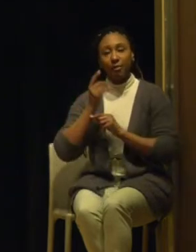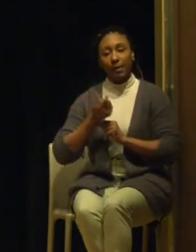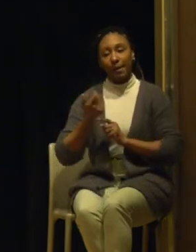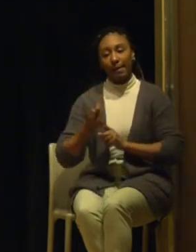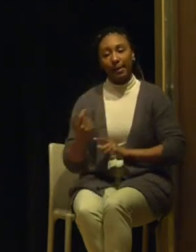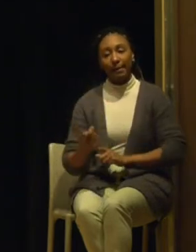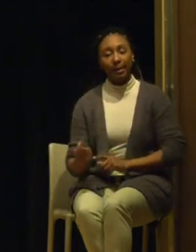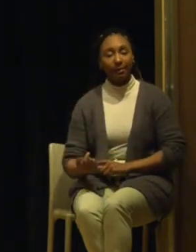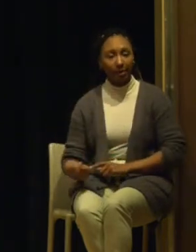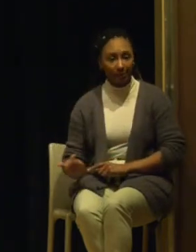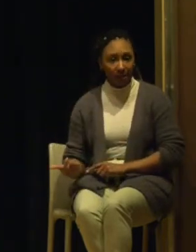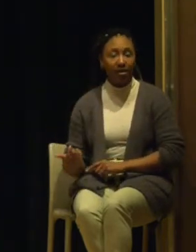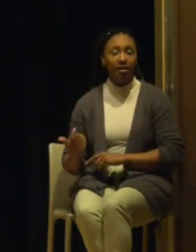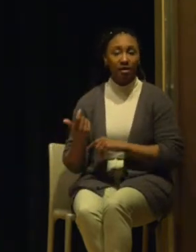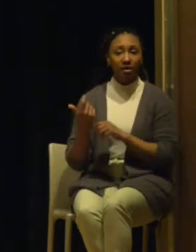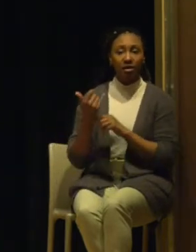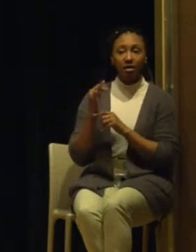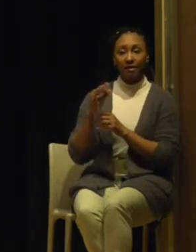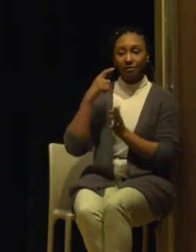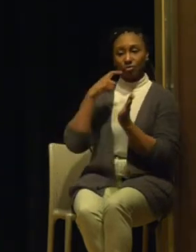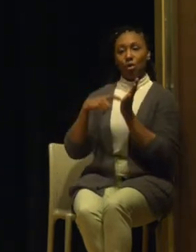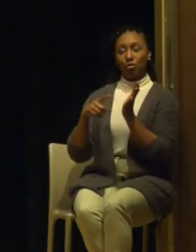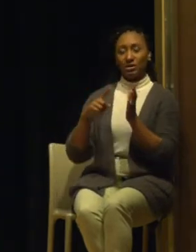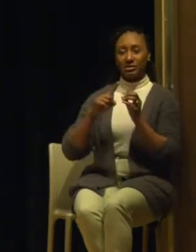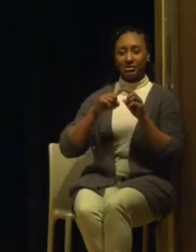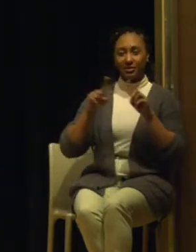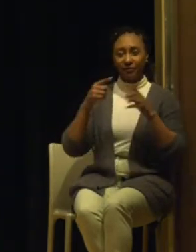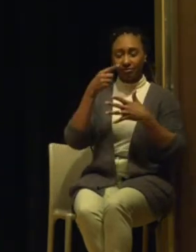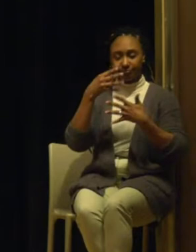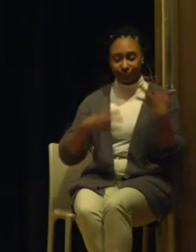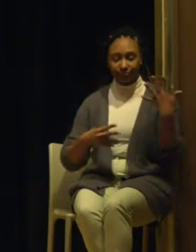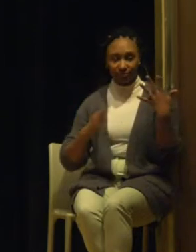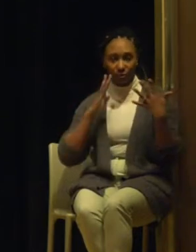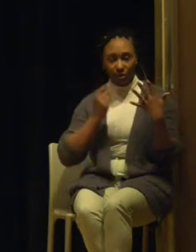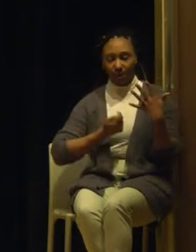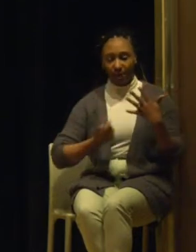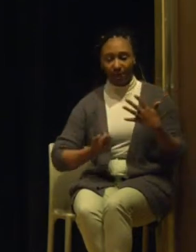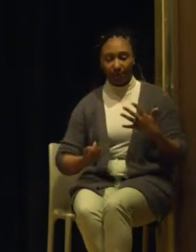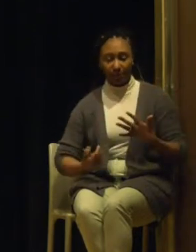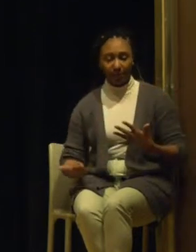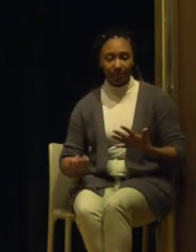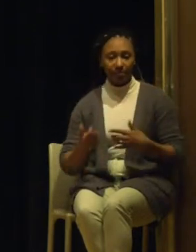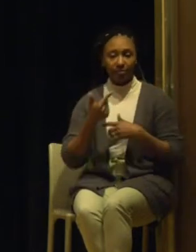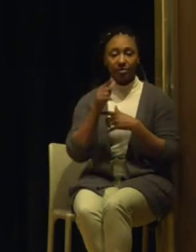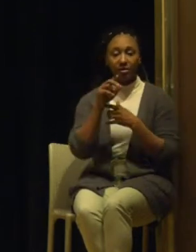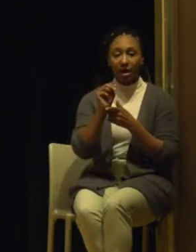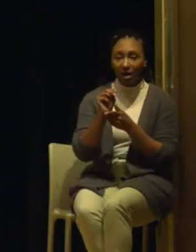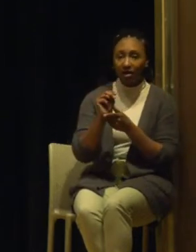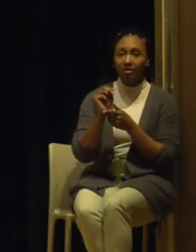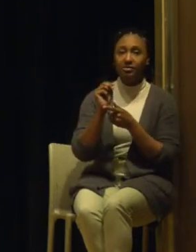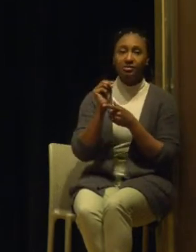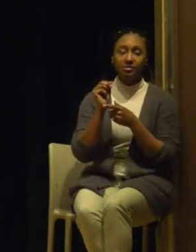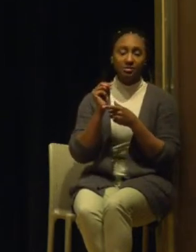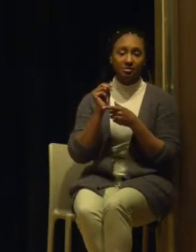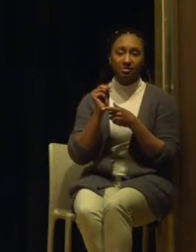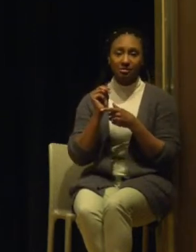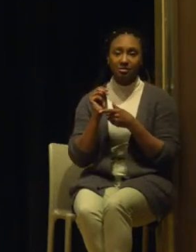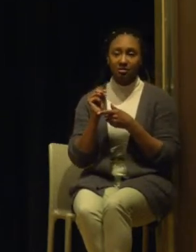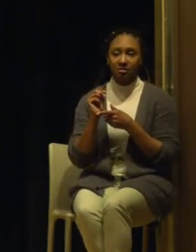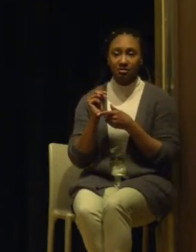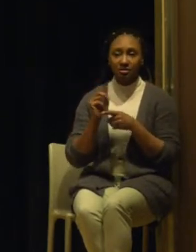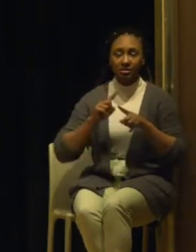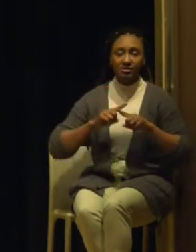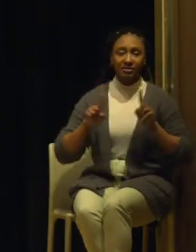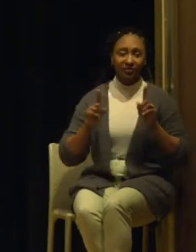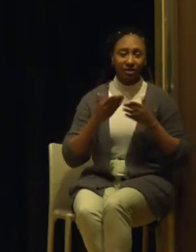guns. When the gangster rap was popped, you know, we just, in my mind, we did our best. Yeah. And we had a committee. We listened